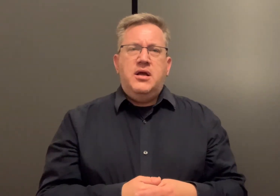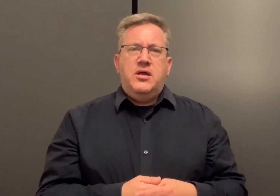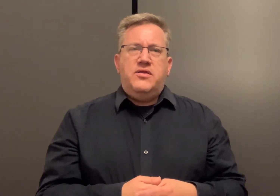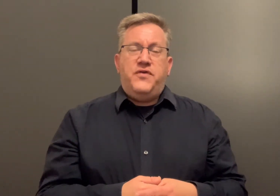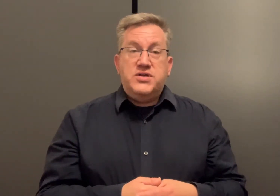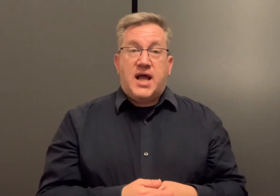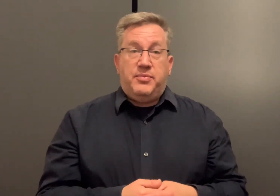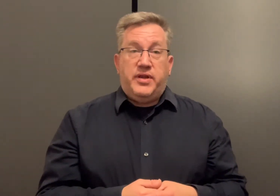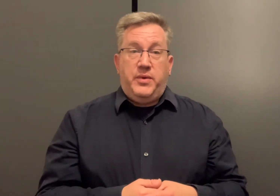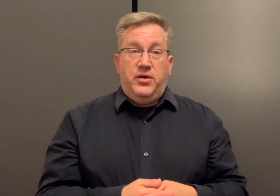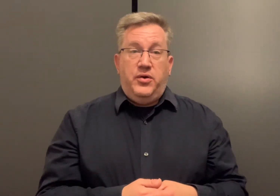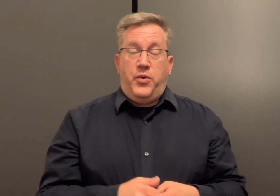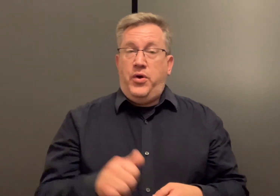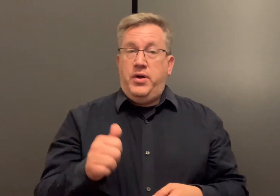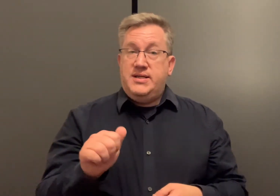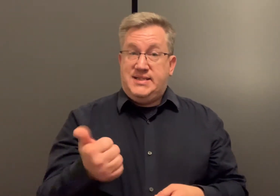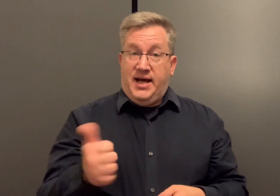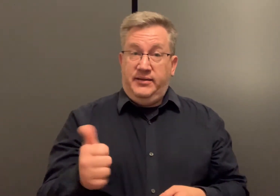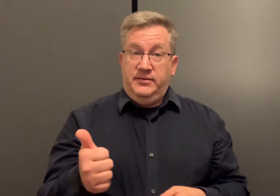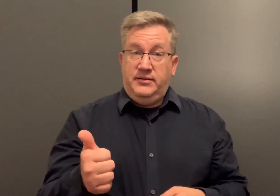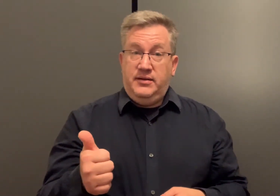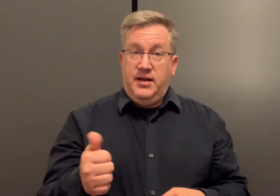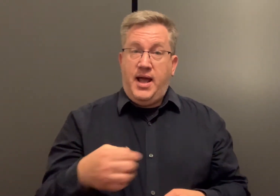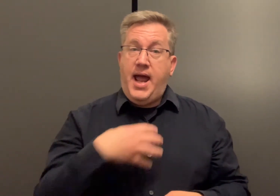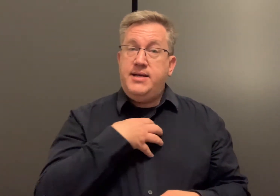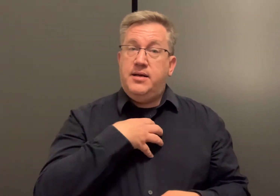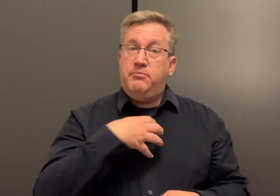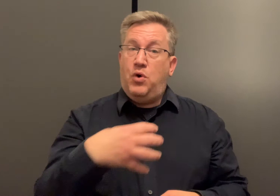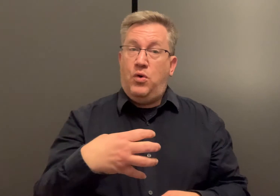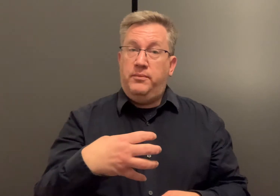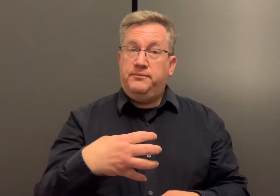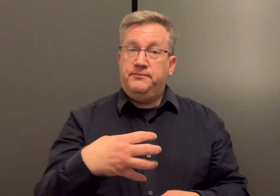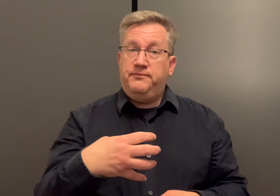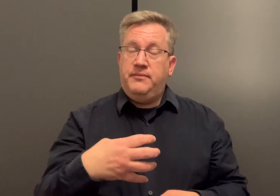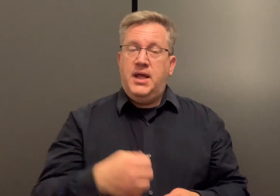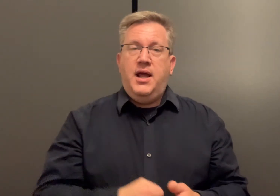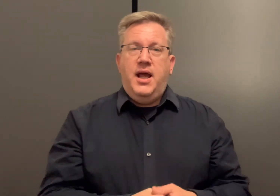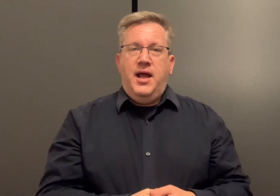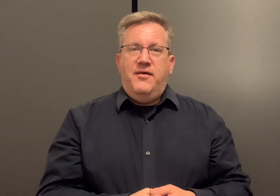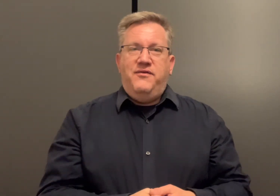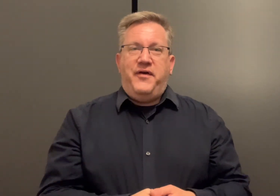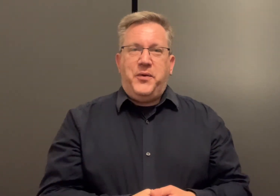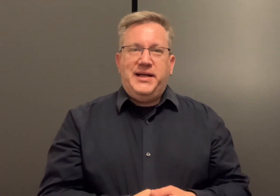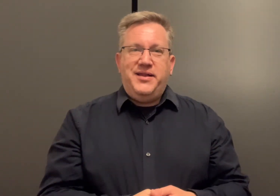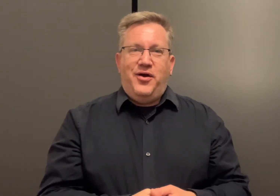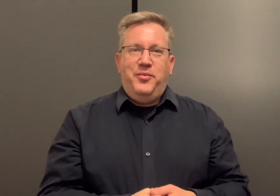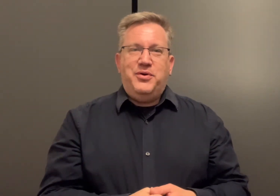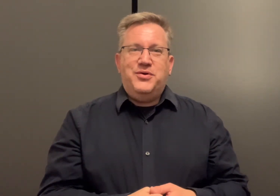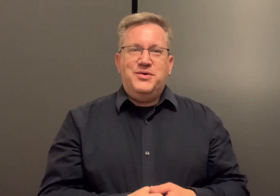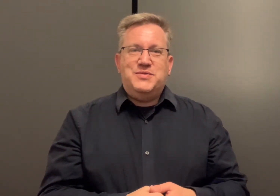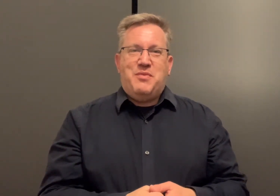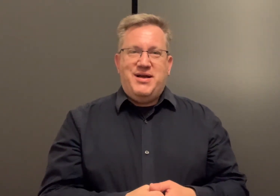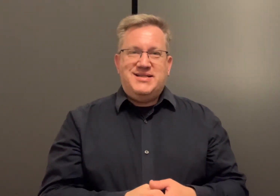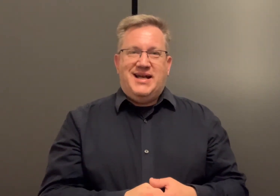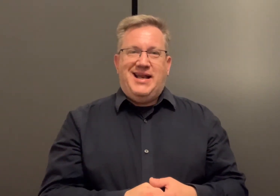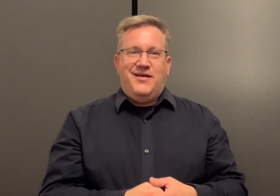The first couple that we learned were done and more. Very quickly though, because my son loves